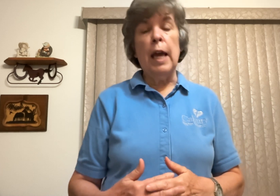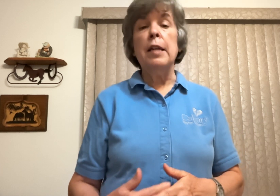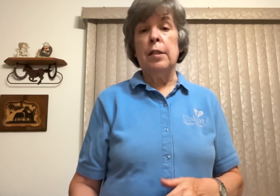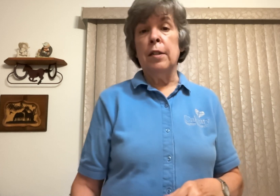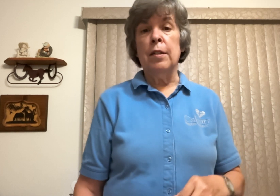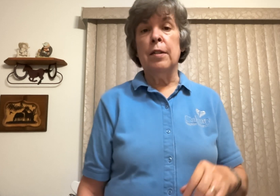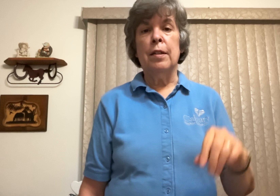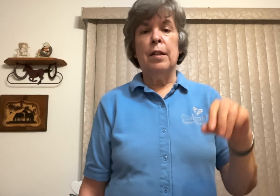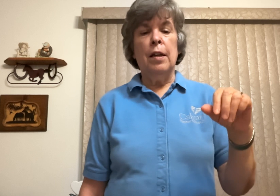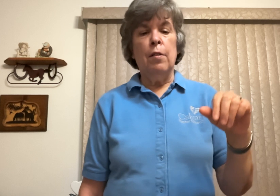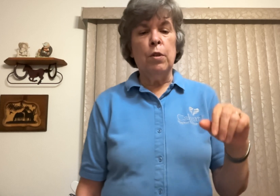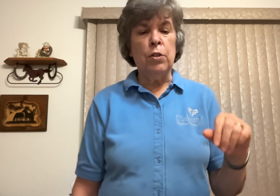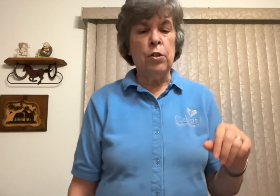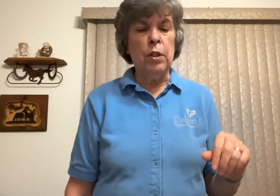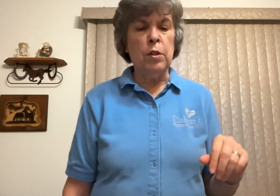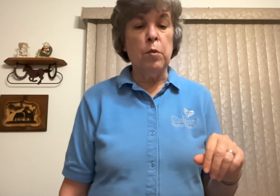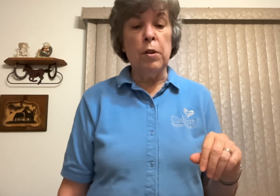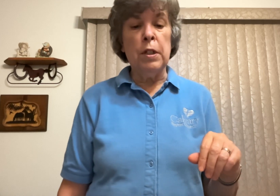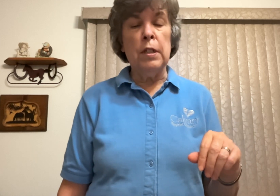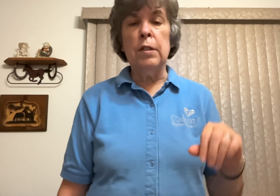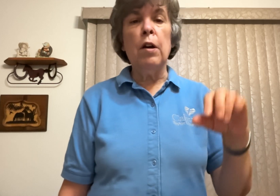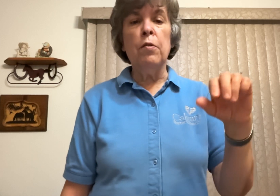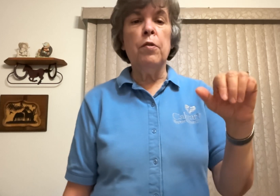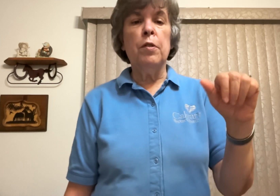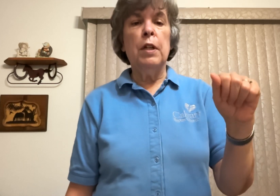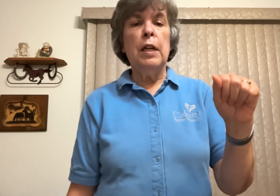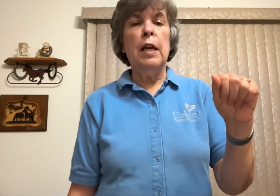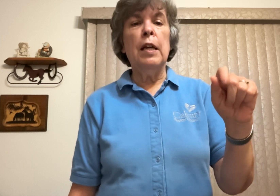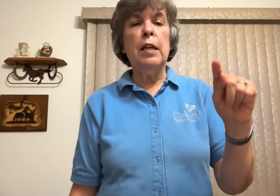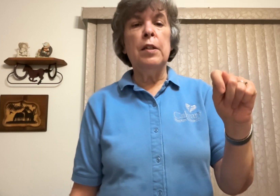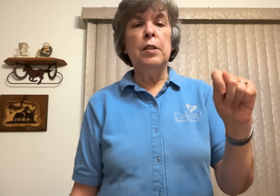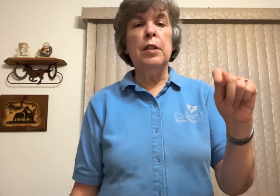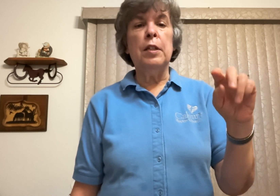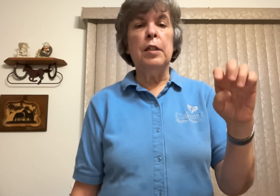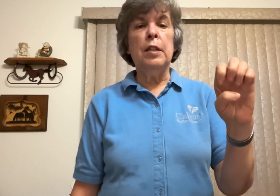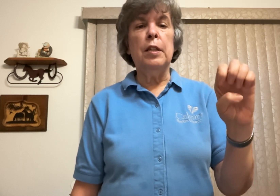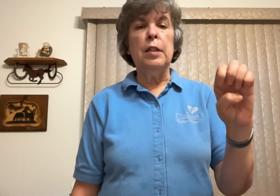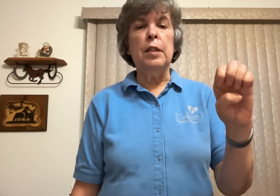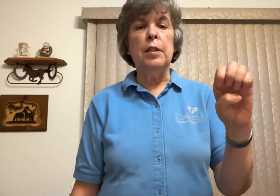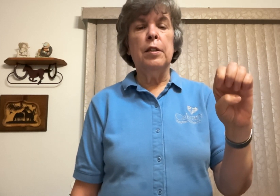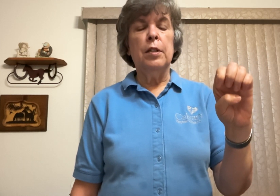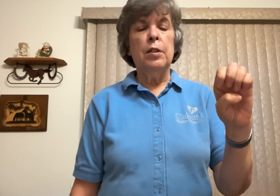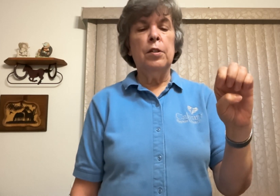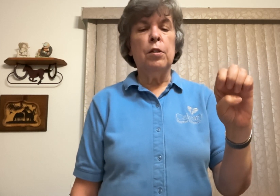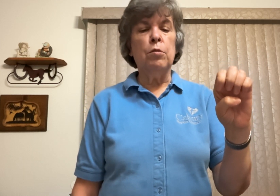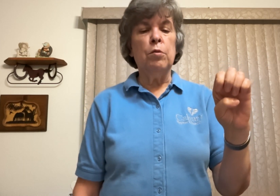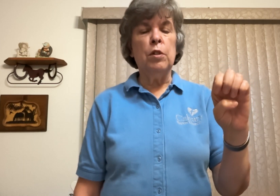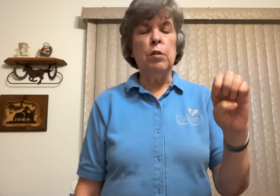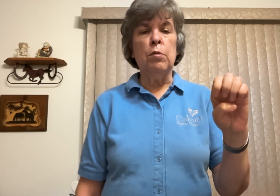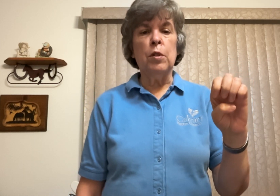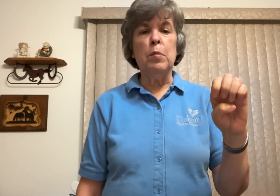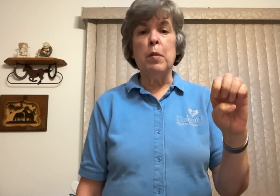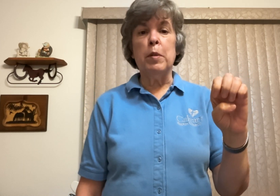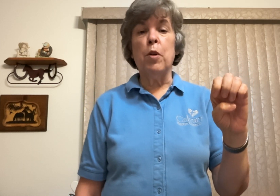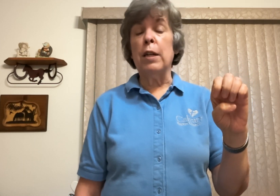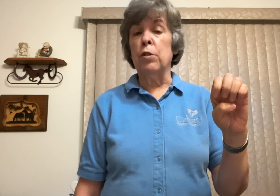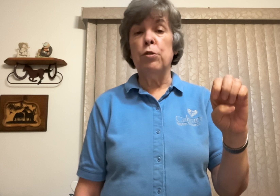8, which is a word in itself, A-T-E. So, sometimes you practice two